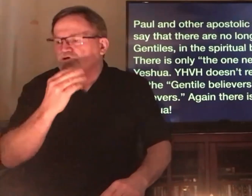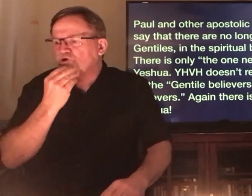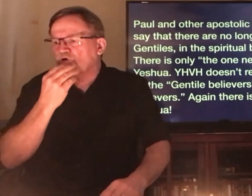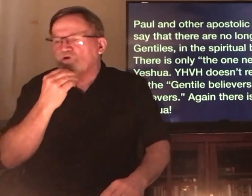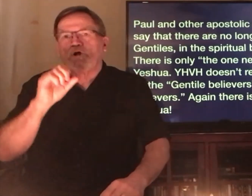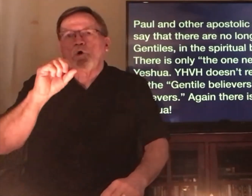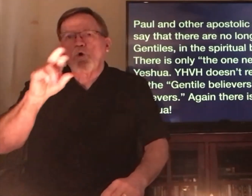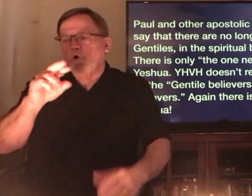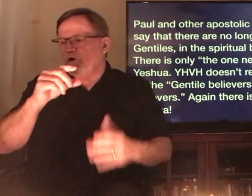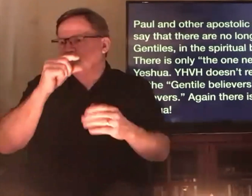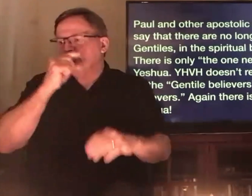and believing